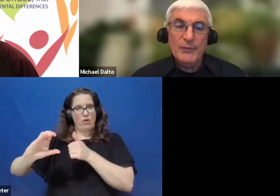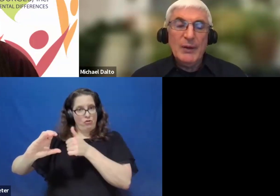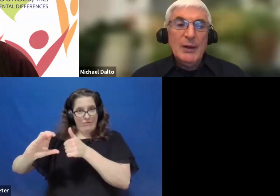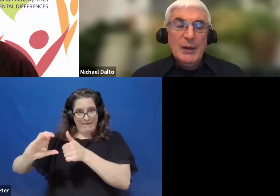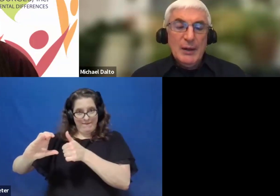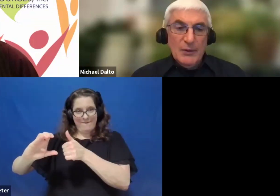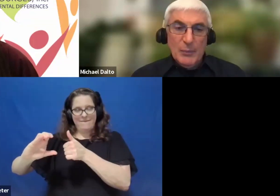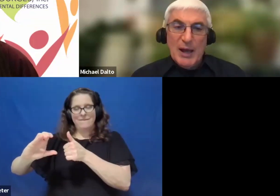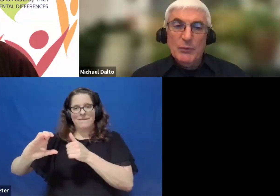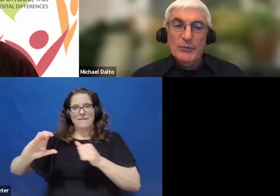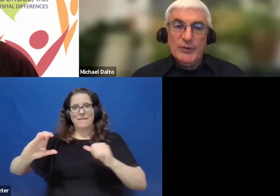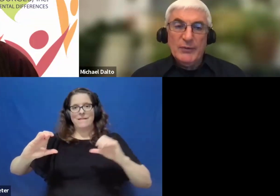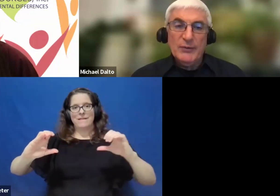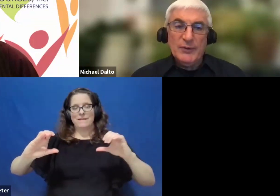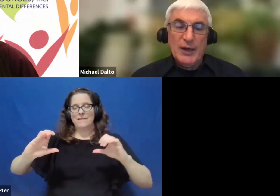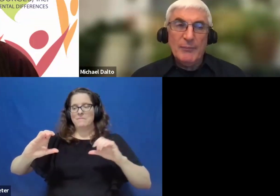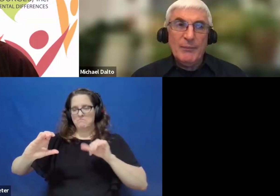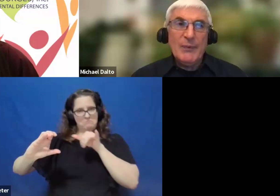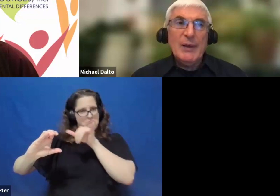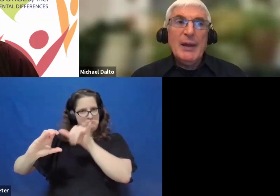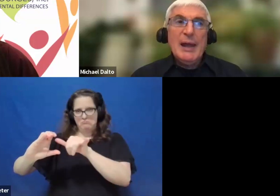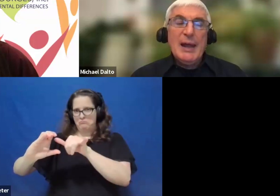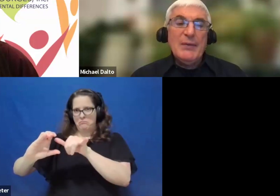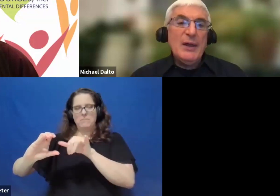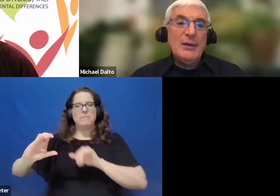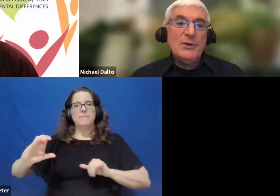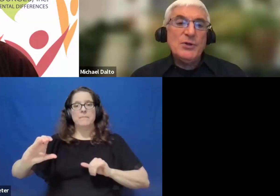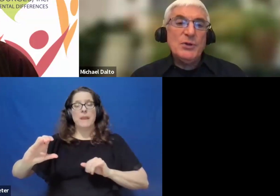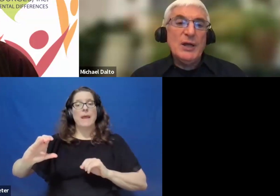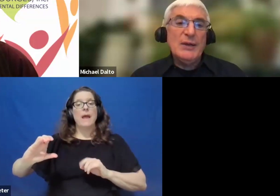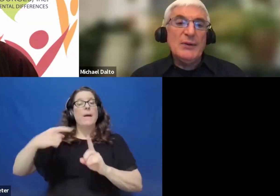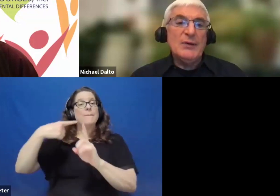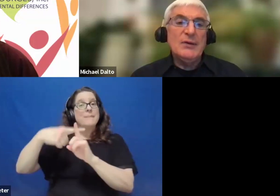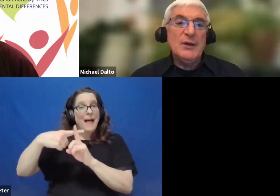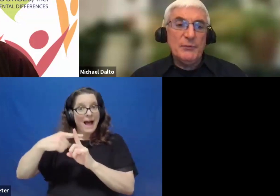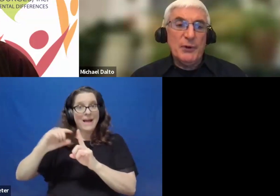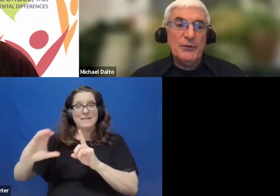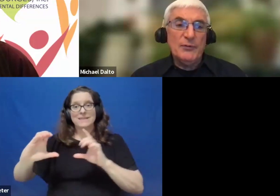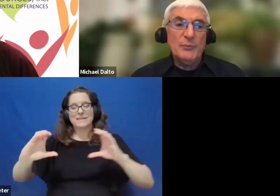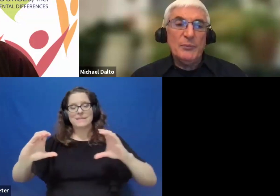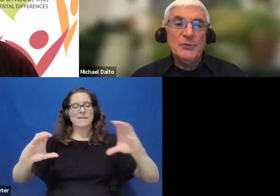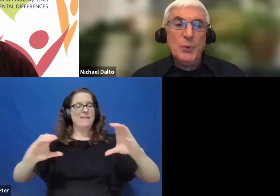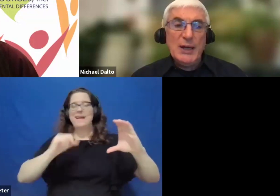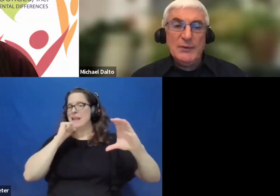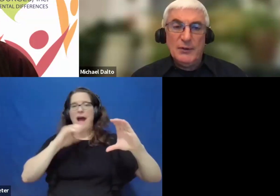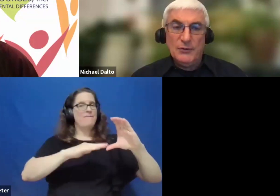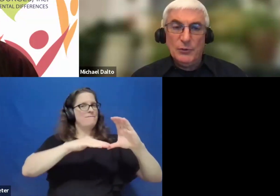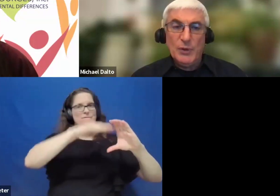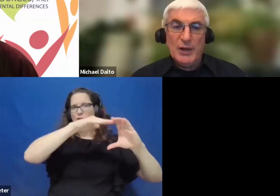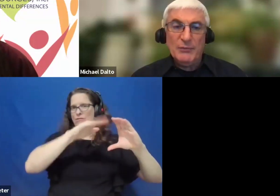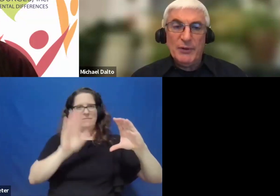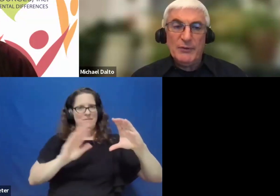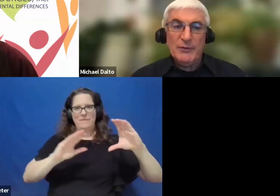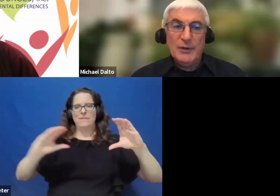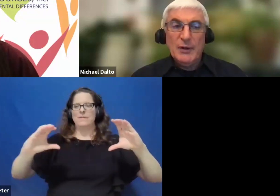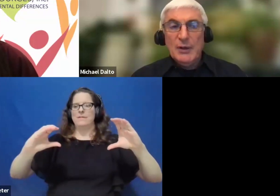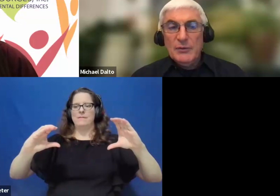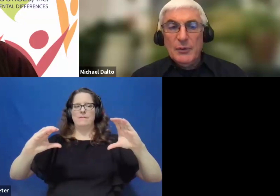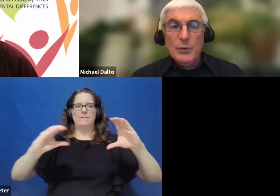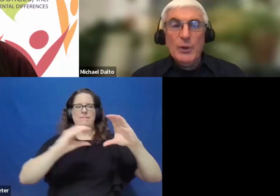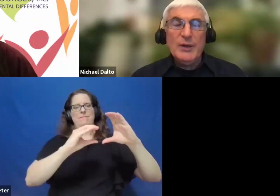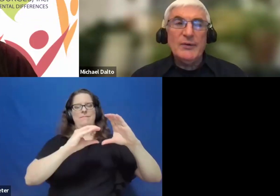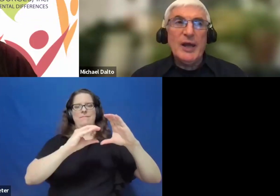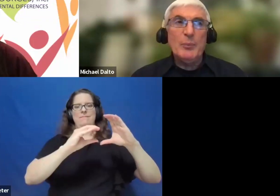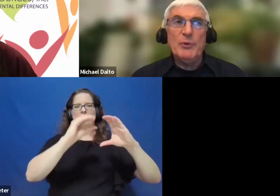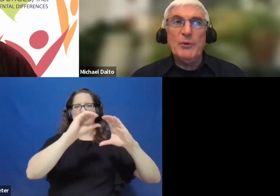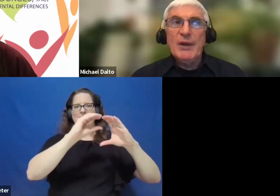with. The amount will stay the same. And then she'll get the difference between the two benefits. So